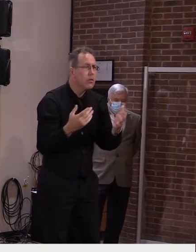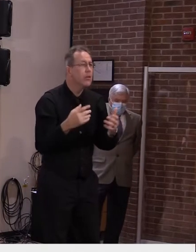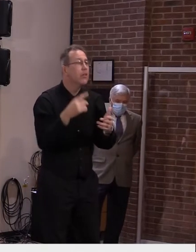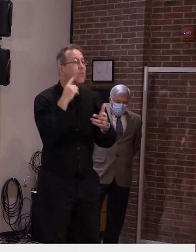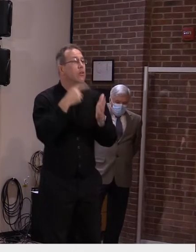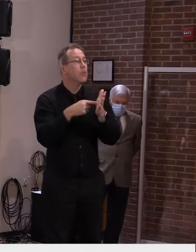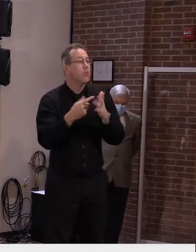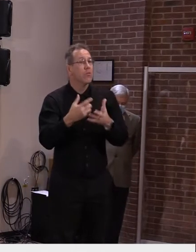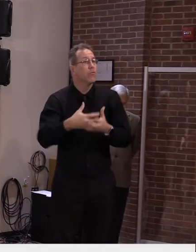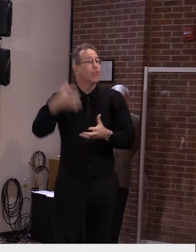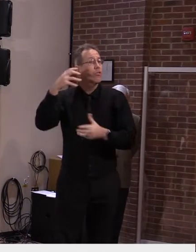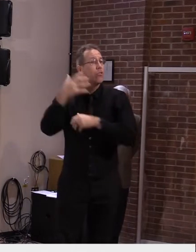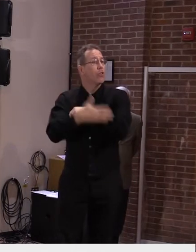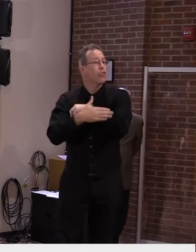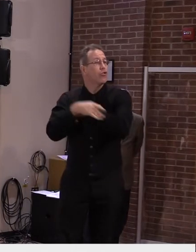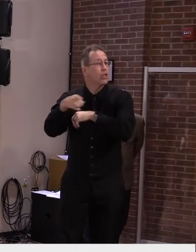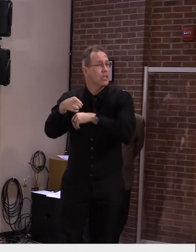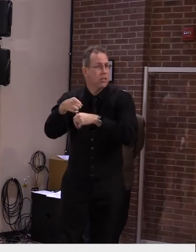systems, et cetera. So,